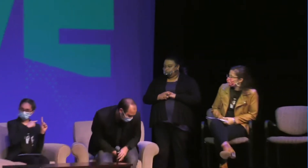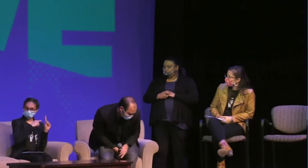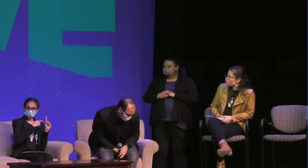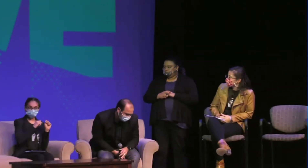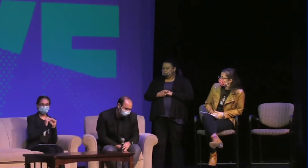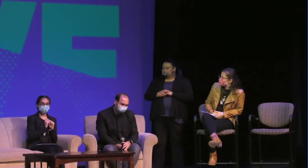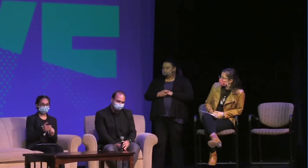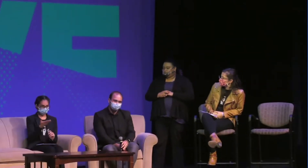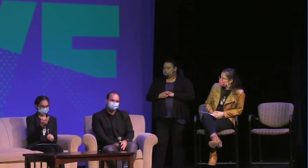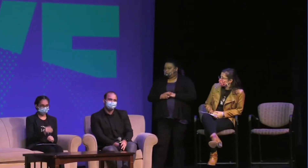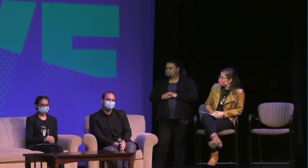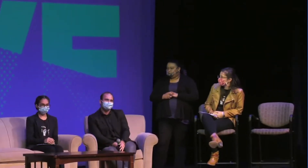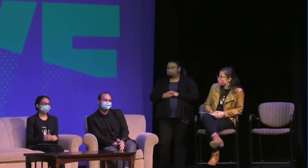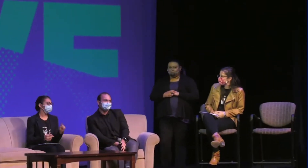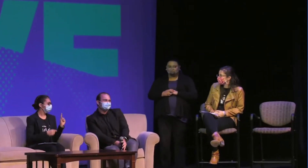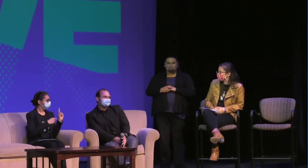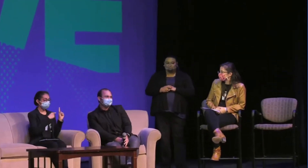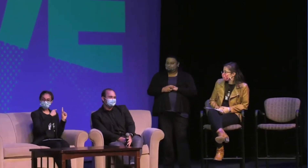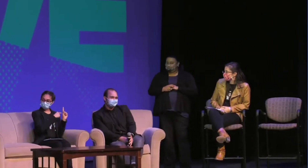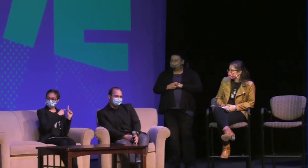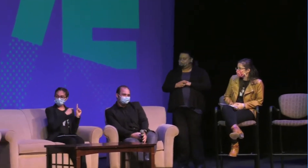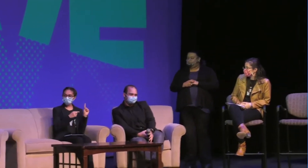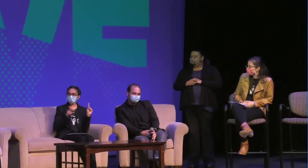So. Okay, let's ask one more question.